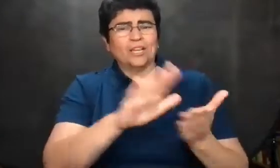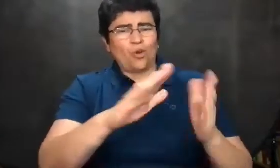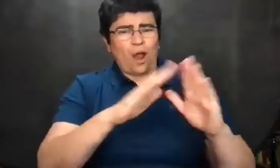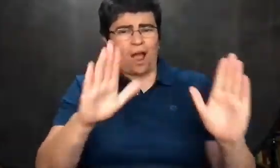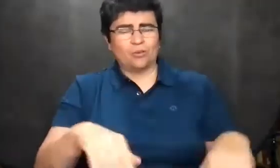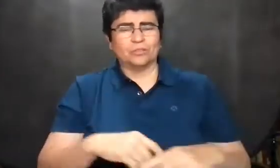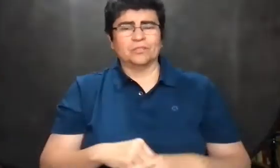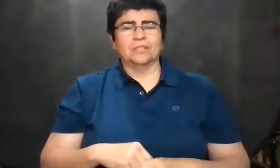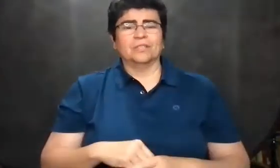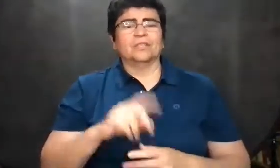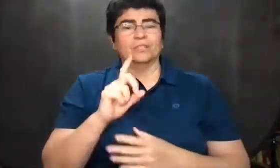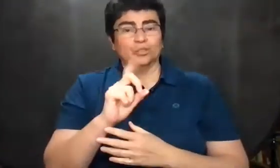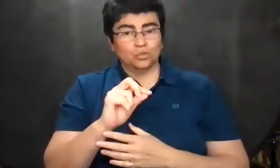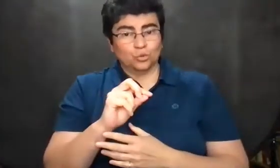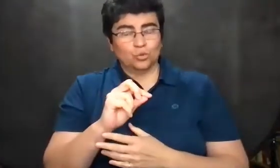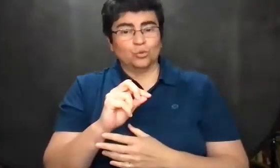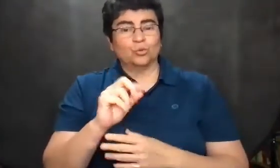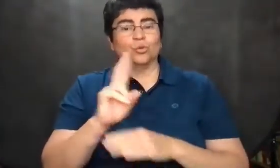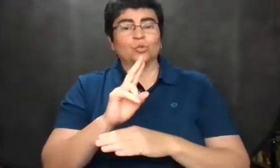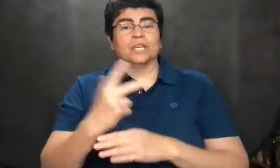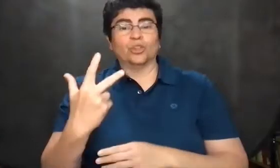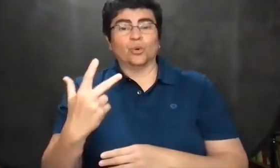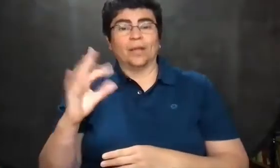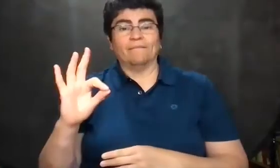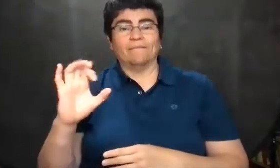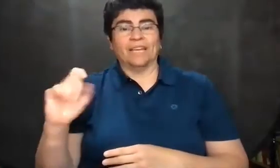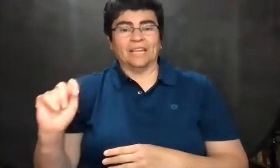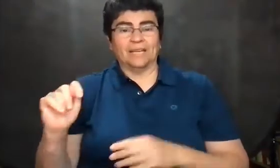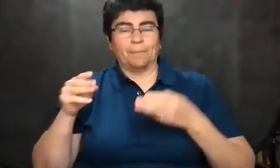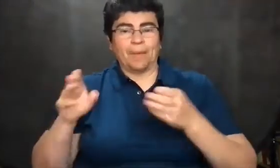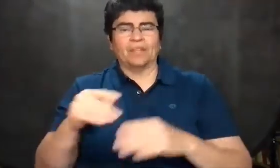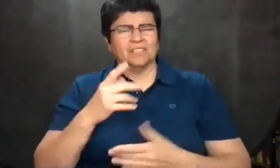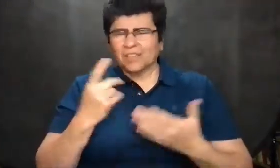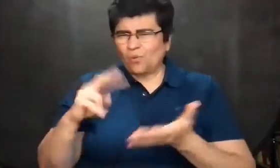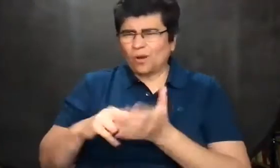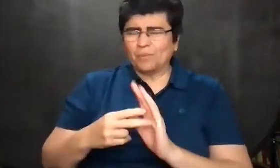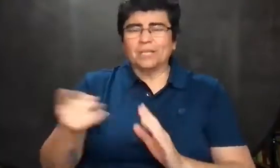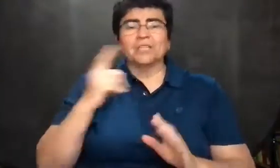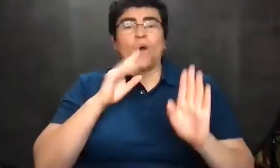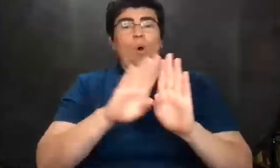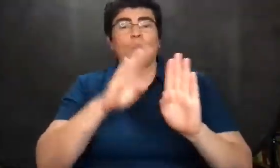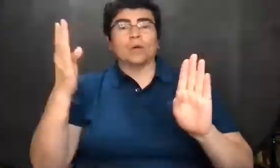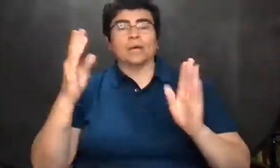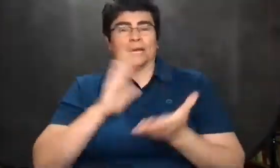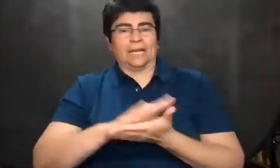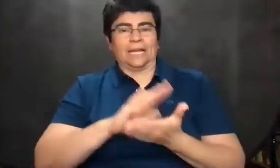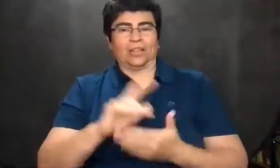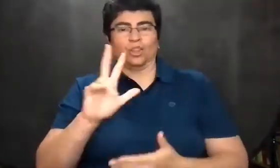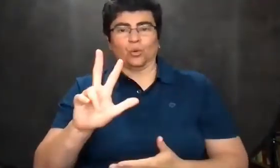said, do it using the 3-foot method. And I was like, what is that? And she said, open the front door and clean 3 feet. Clean everything in